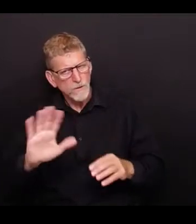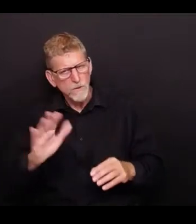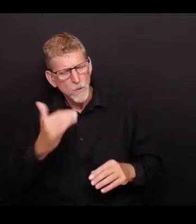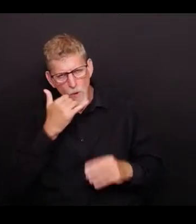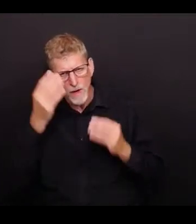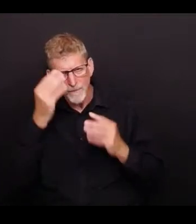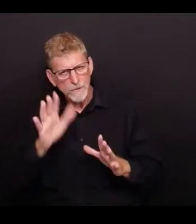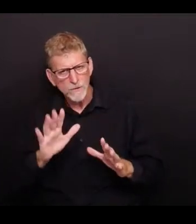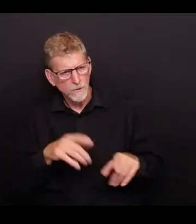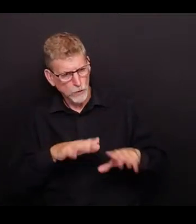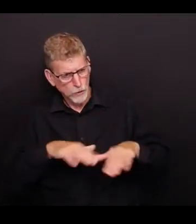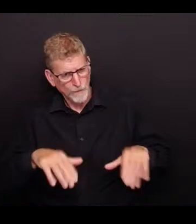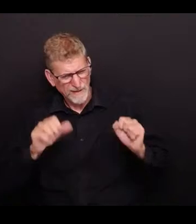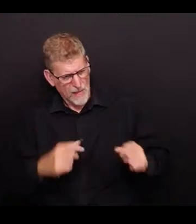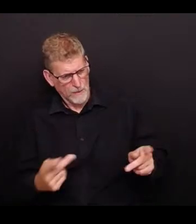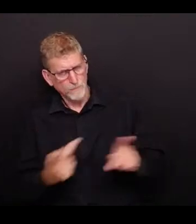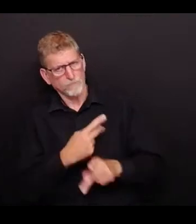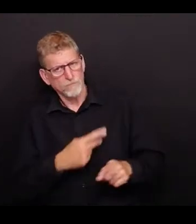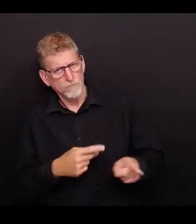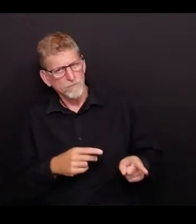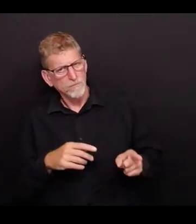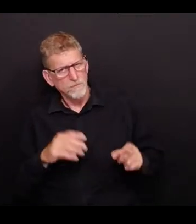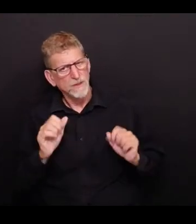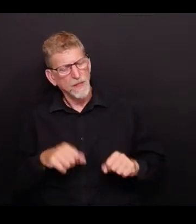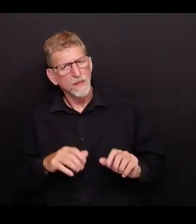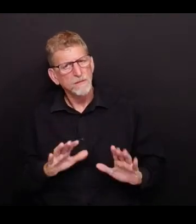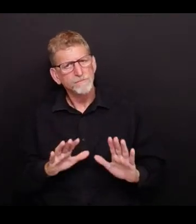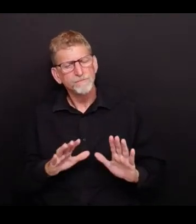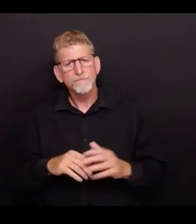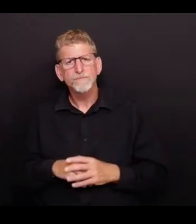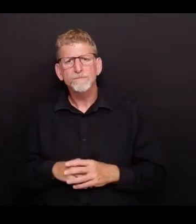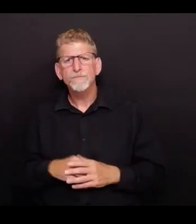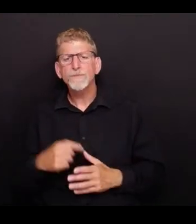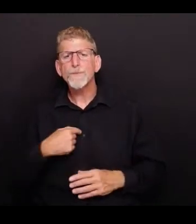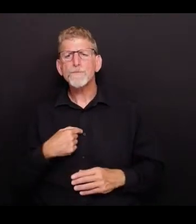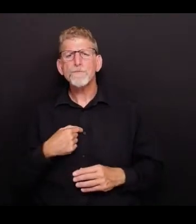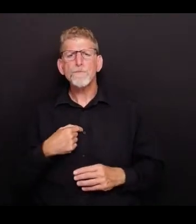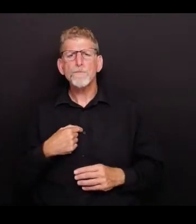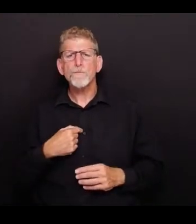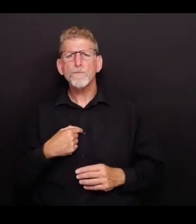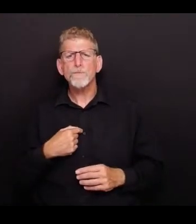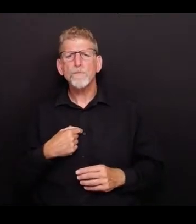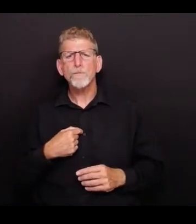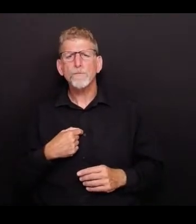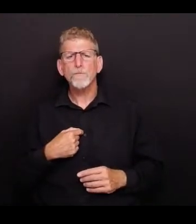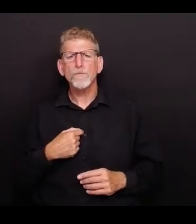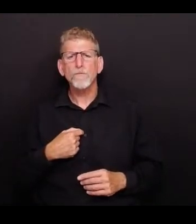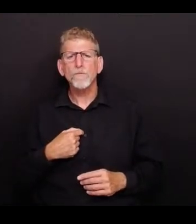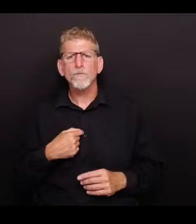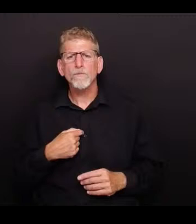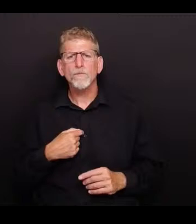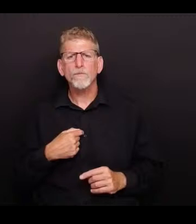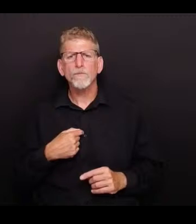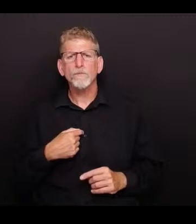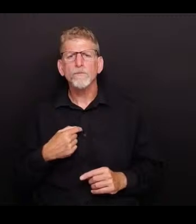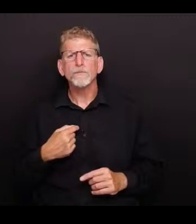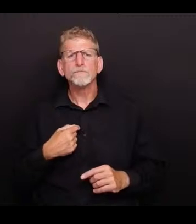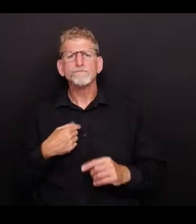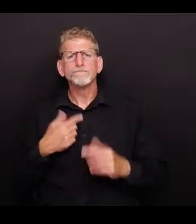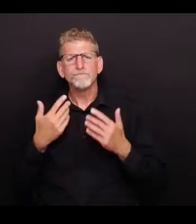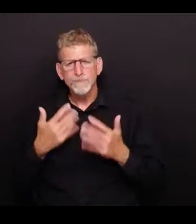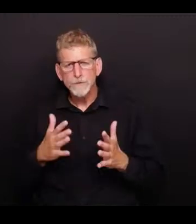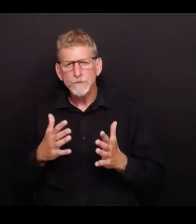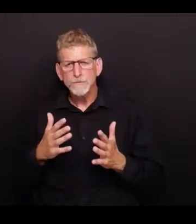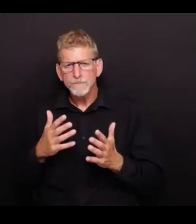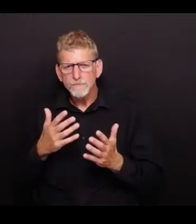harm and risk to our children. I've shared in other places that I have teens in my practice who got